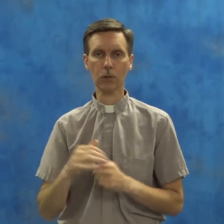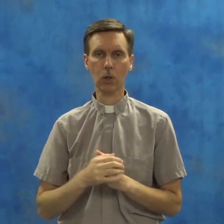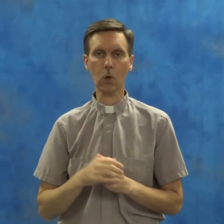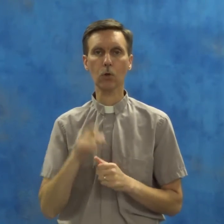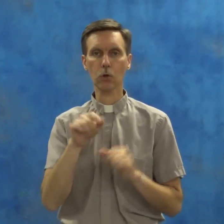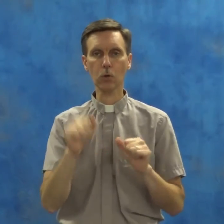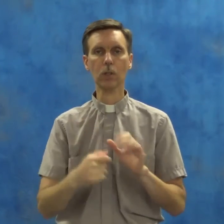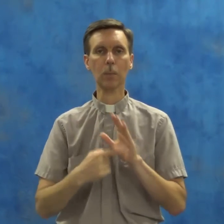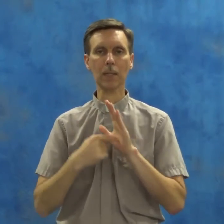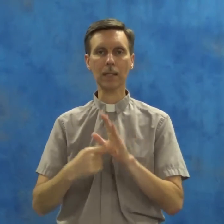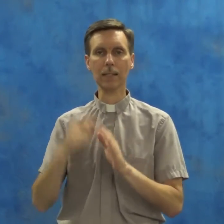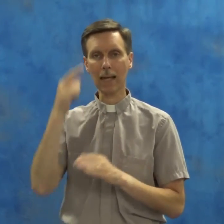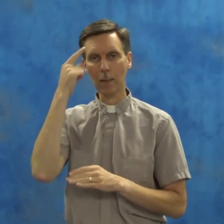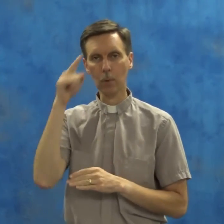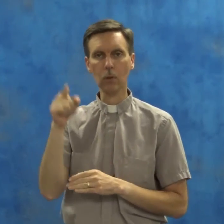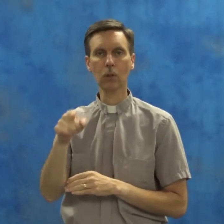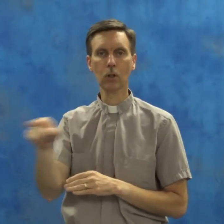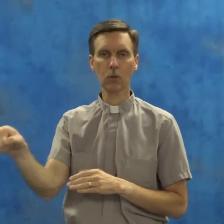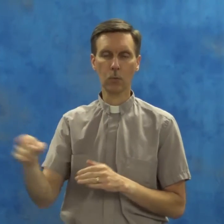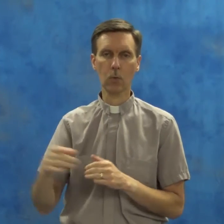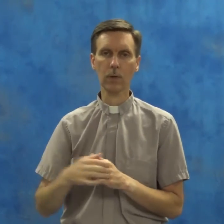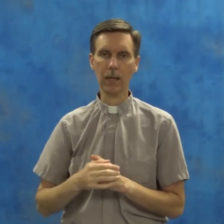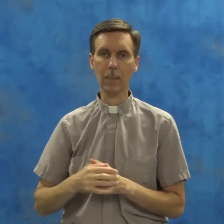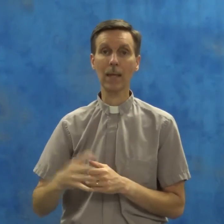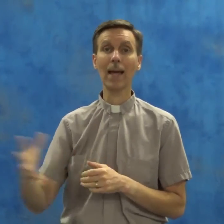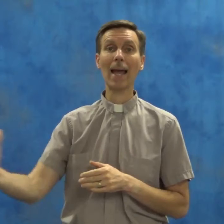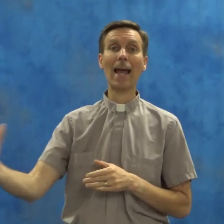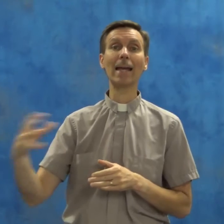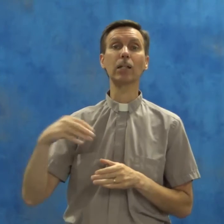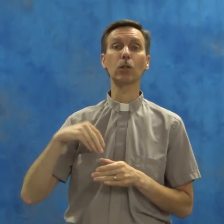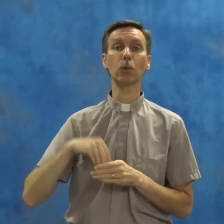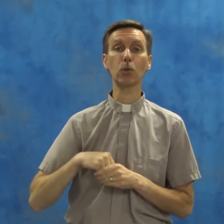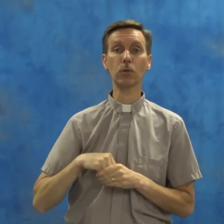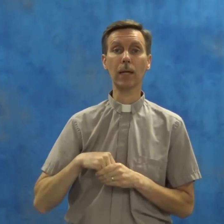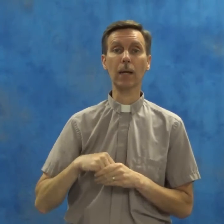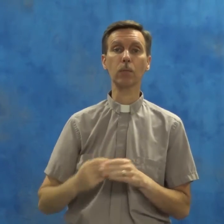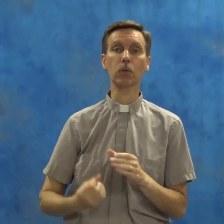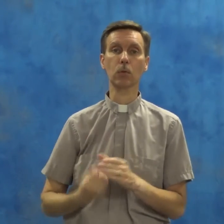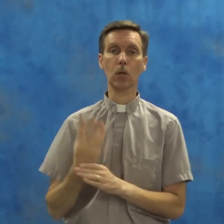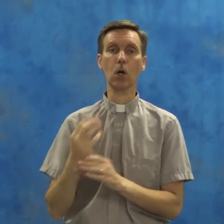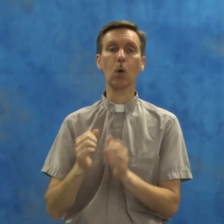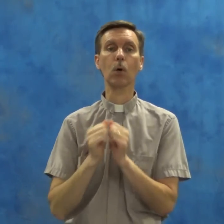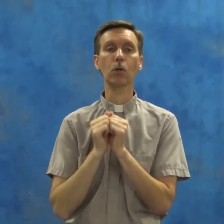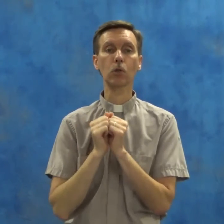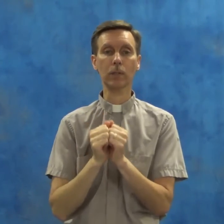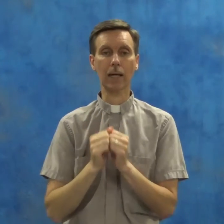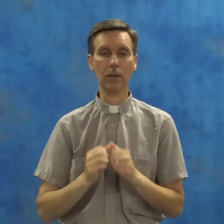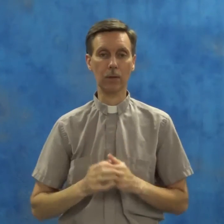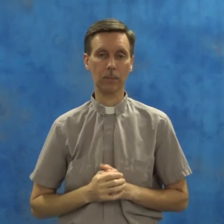also. You can be an example for them and include them to grow together.